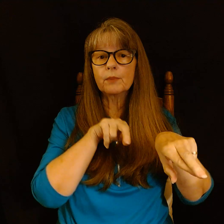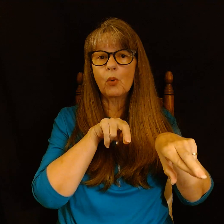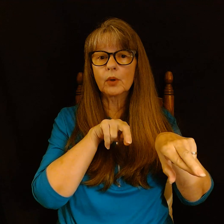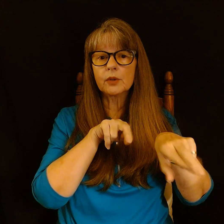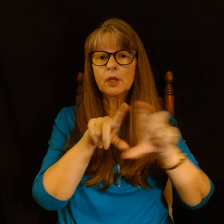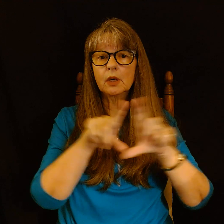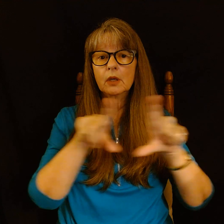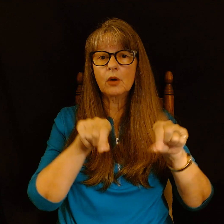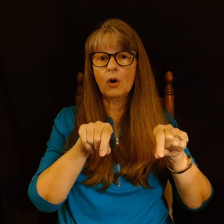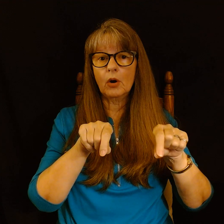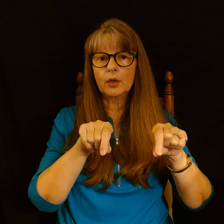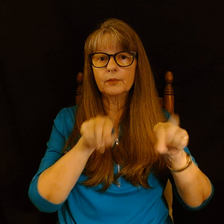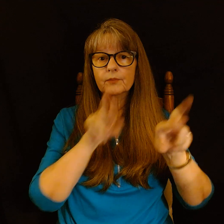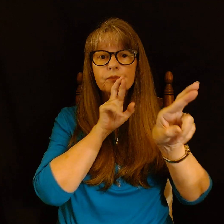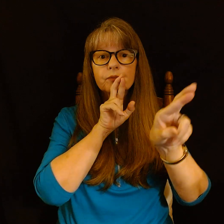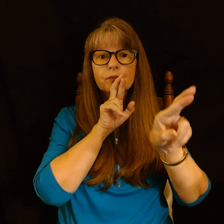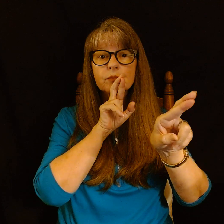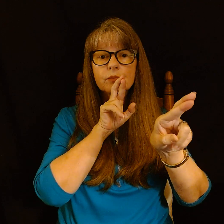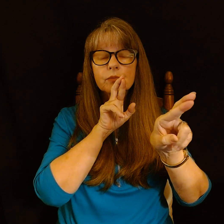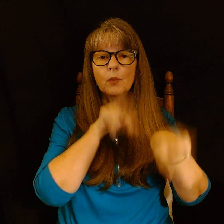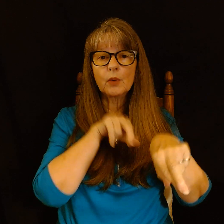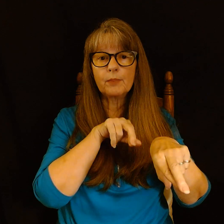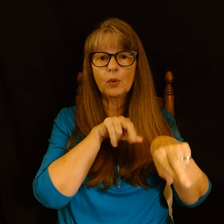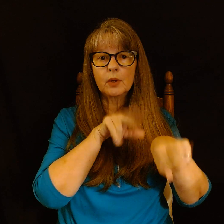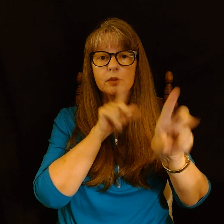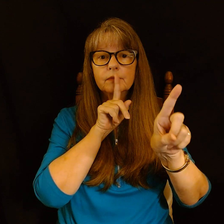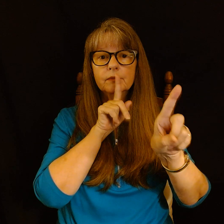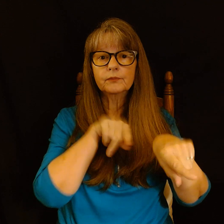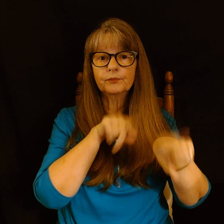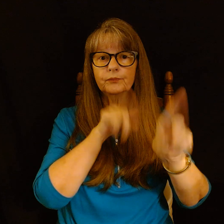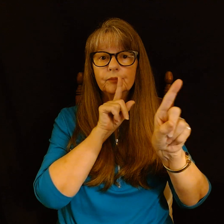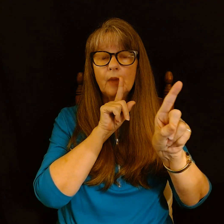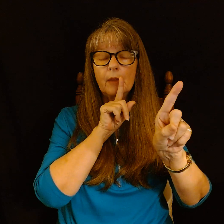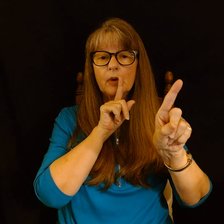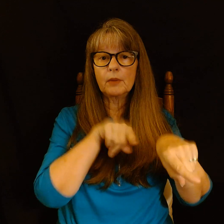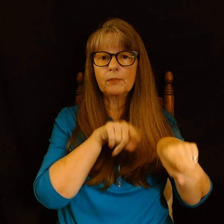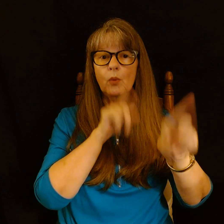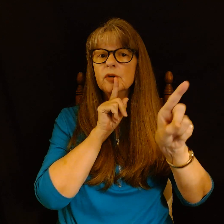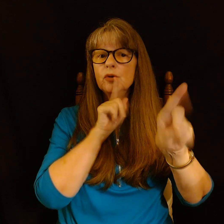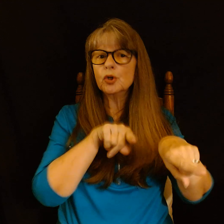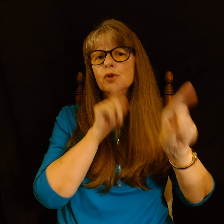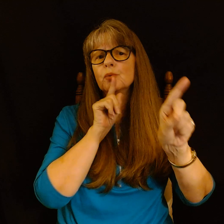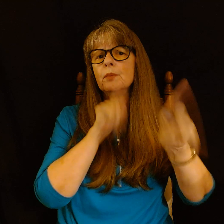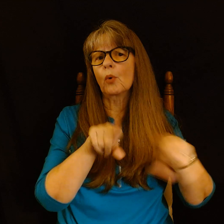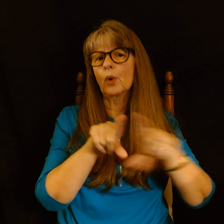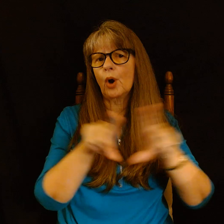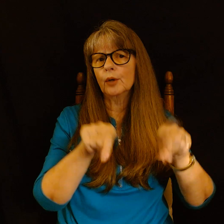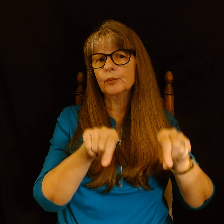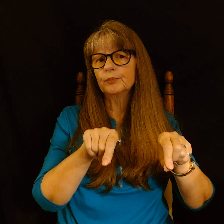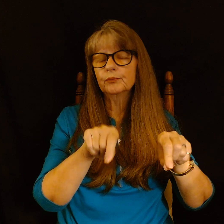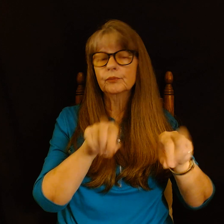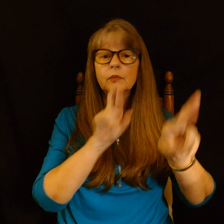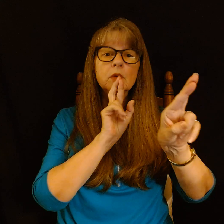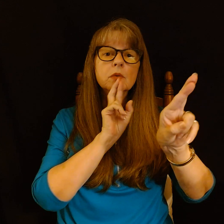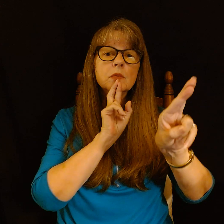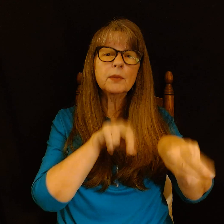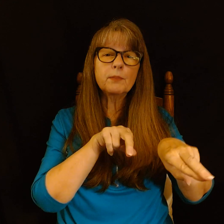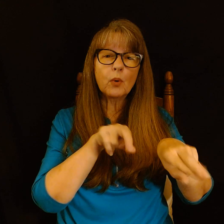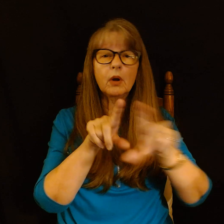report card. Report. I'm going to report. You could do report card. Report